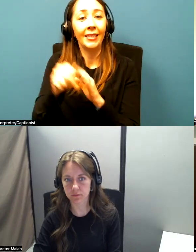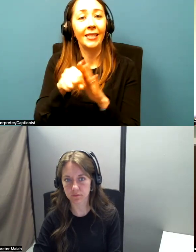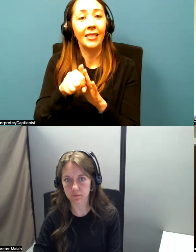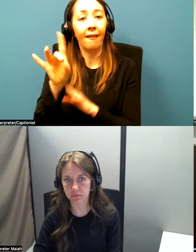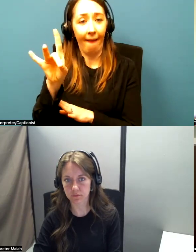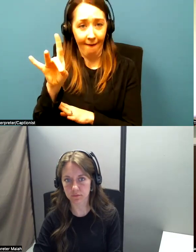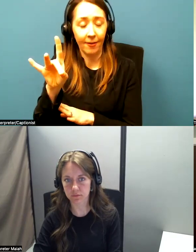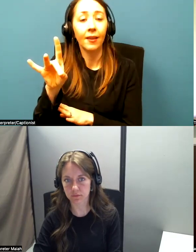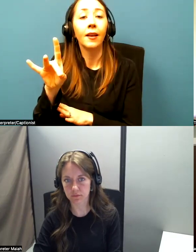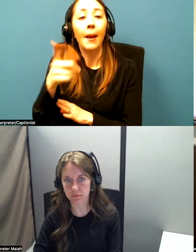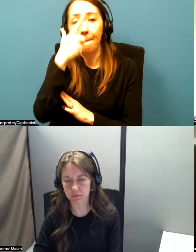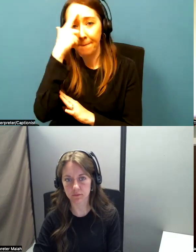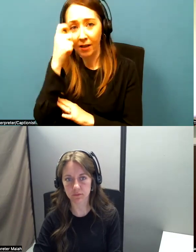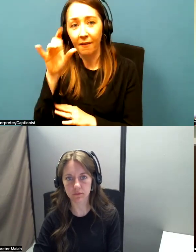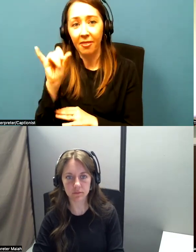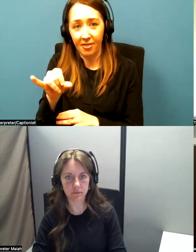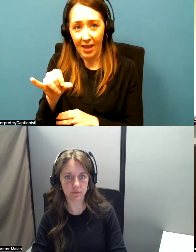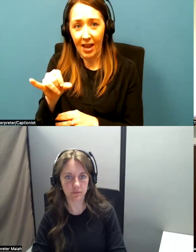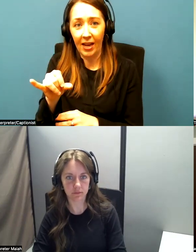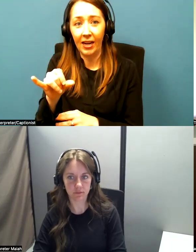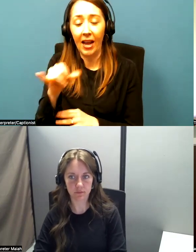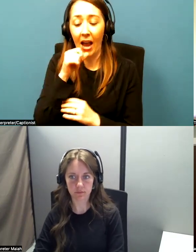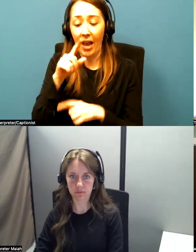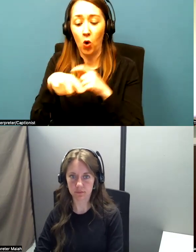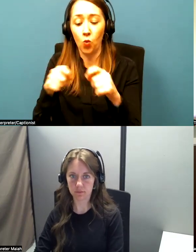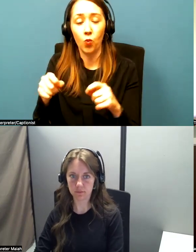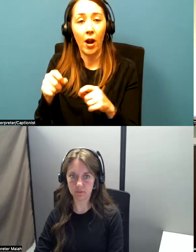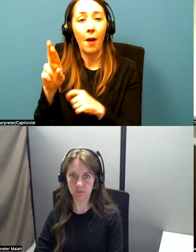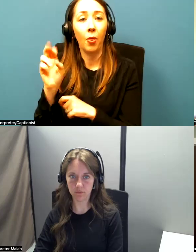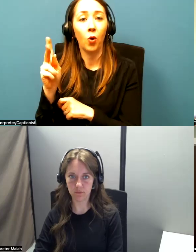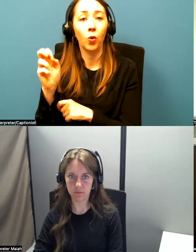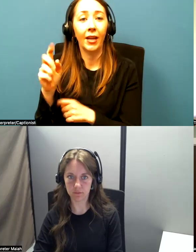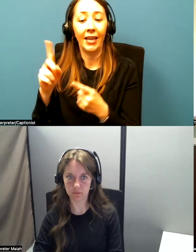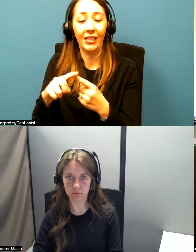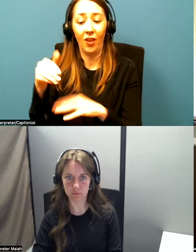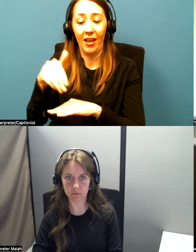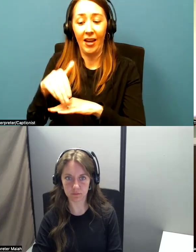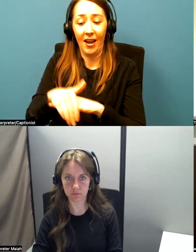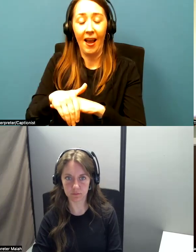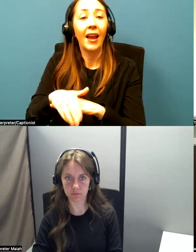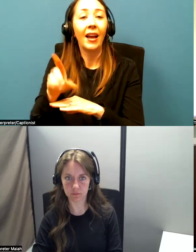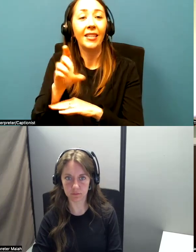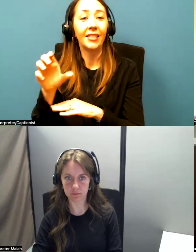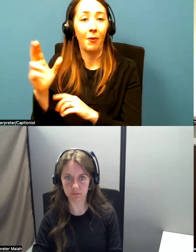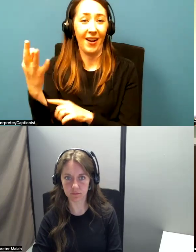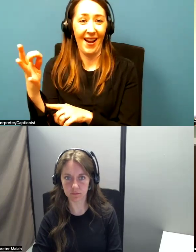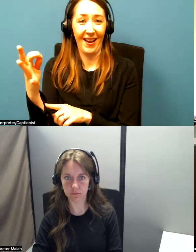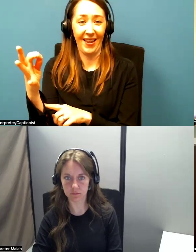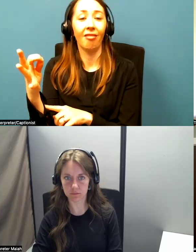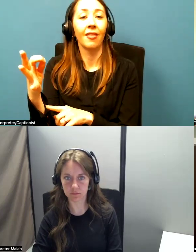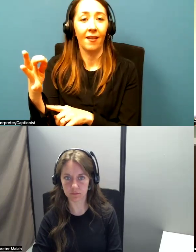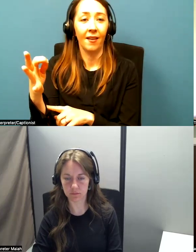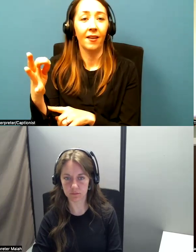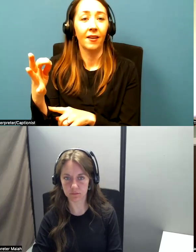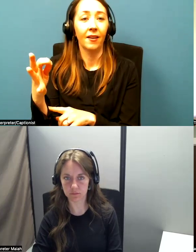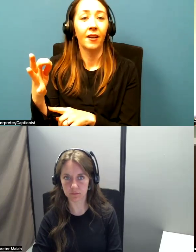And because of that, I don't wrap The Rookie until the night of December 19th. But I'm going to be on